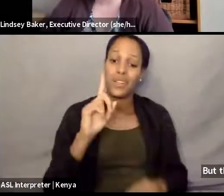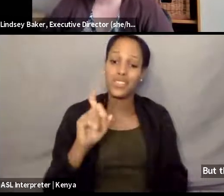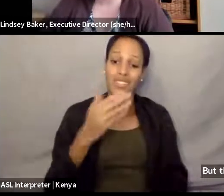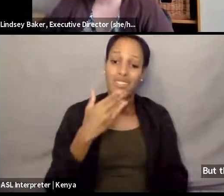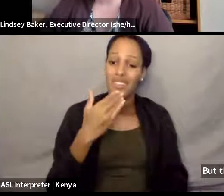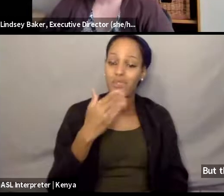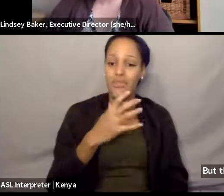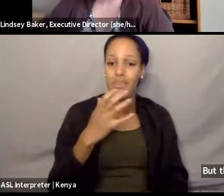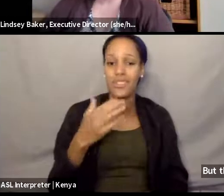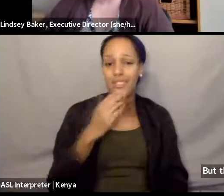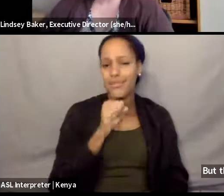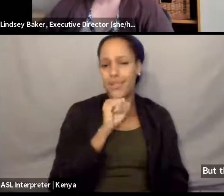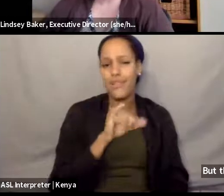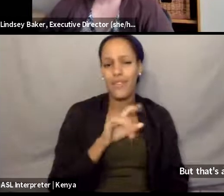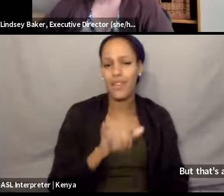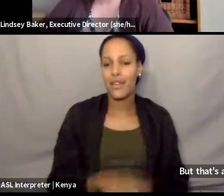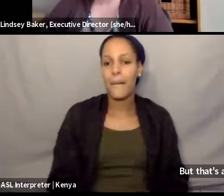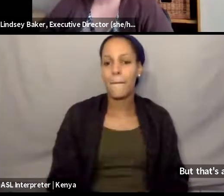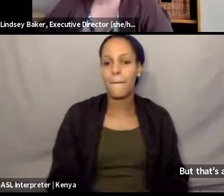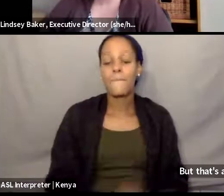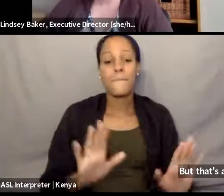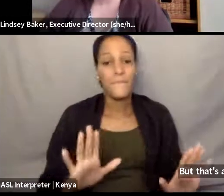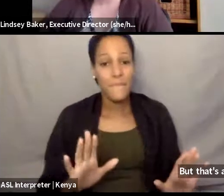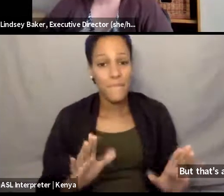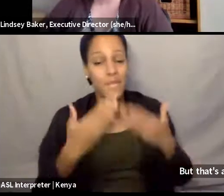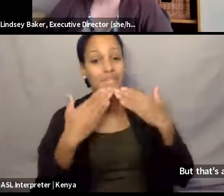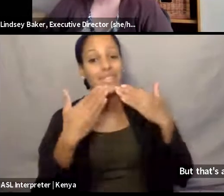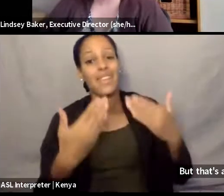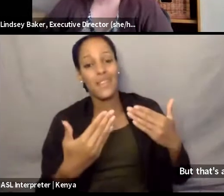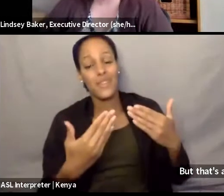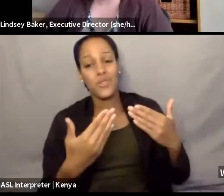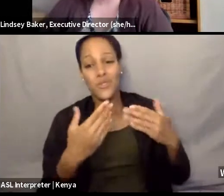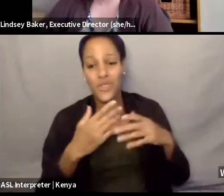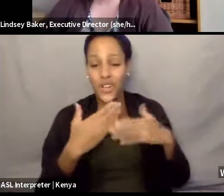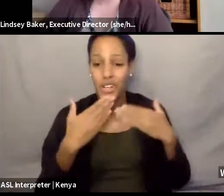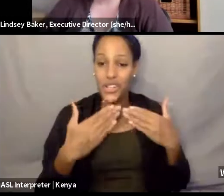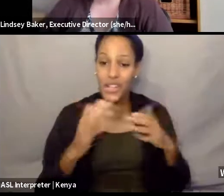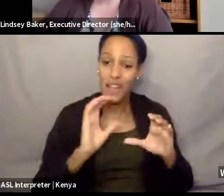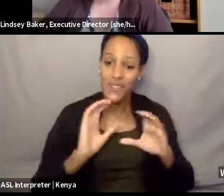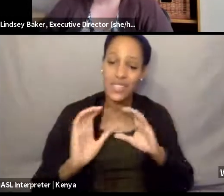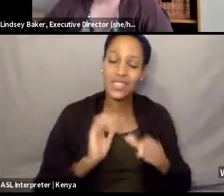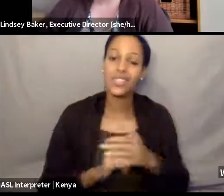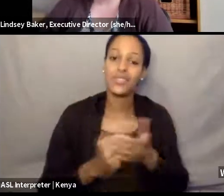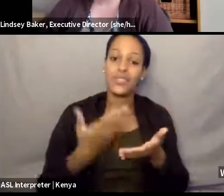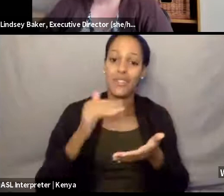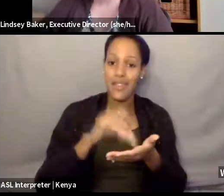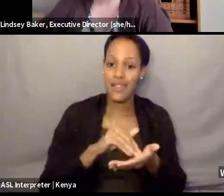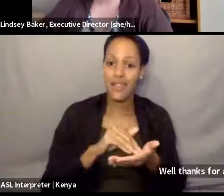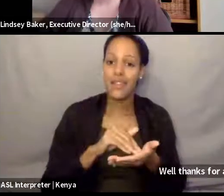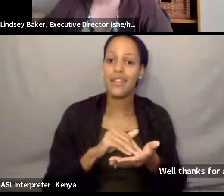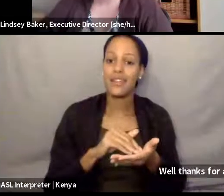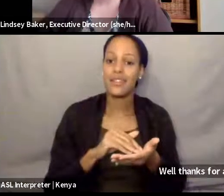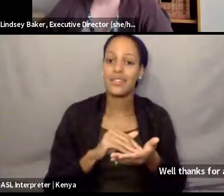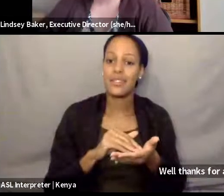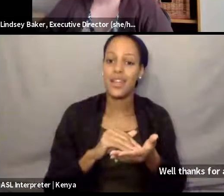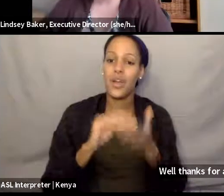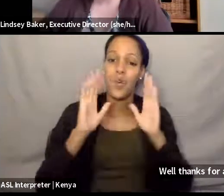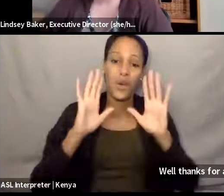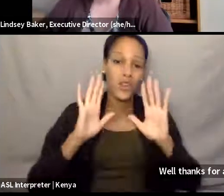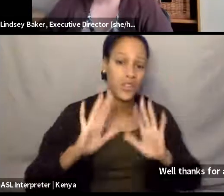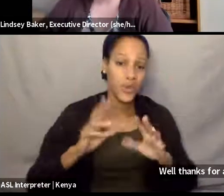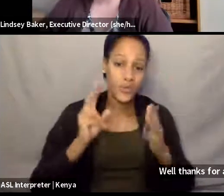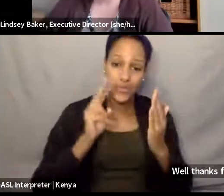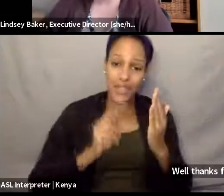that. Well, thanks for a terrific conversation. Again, really wonderful reading. Thanks